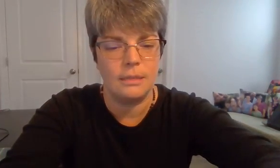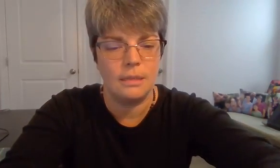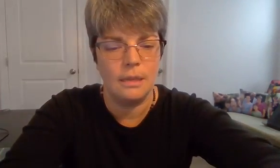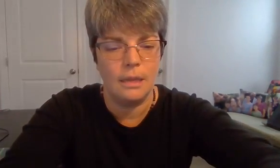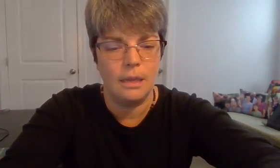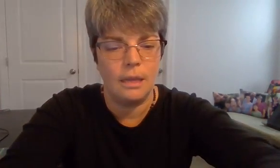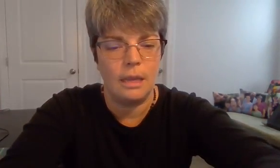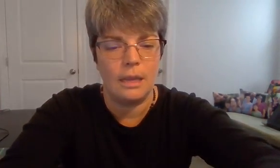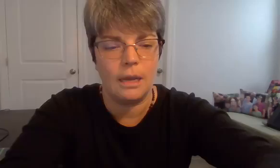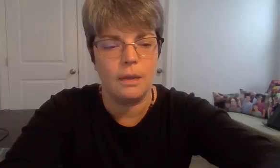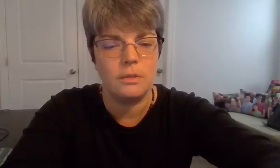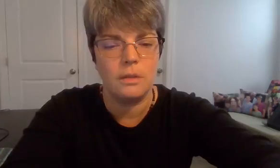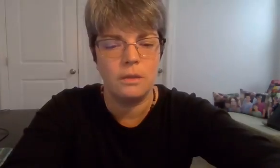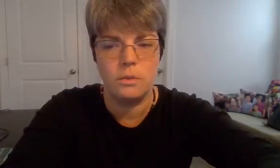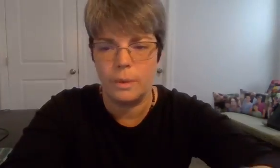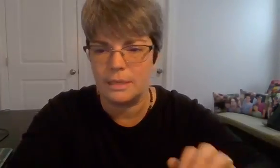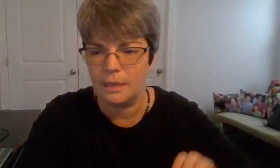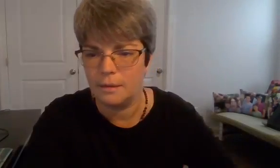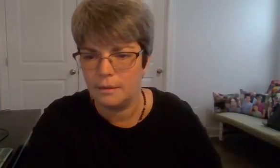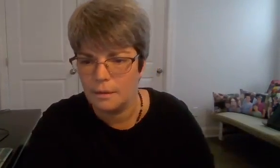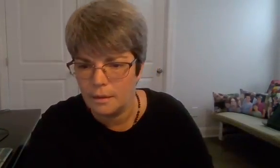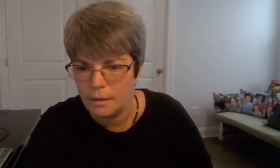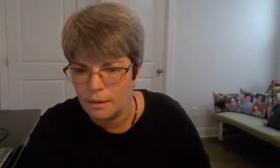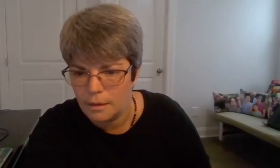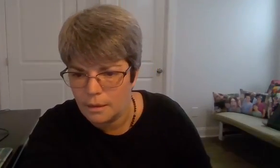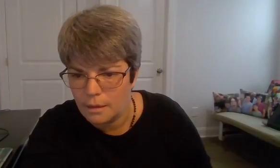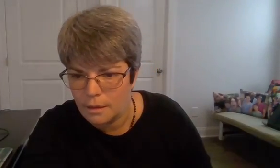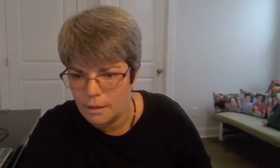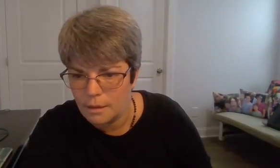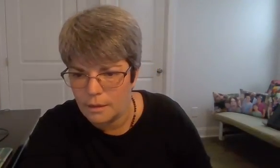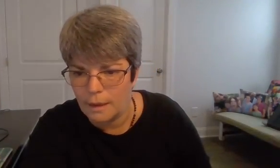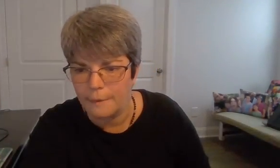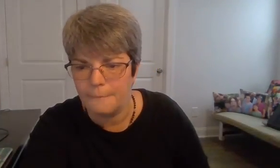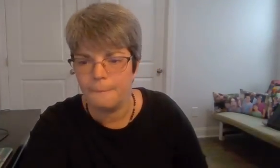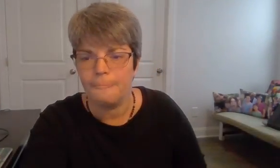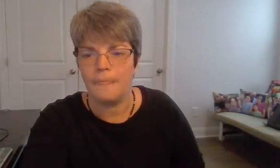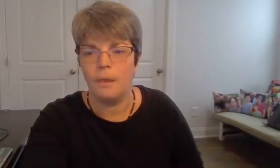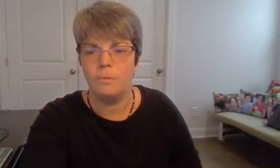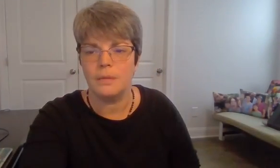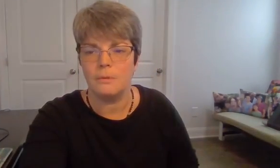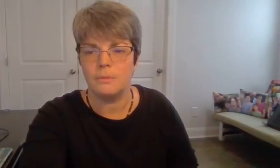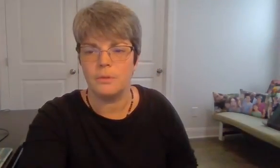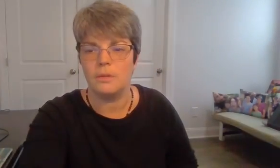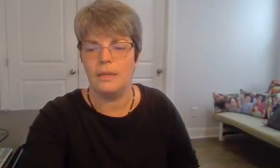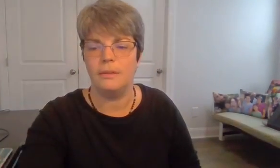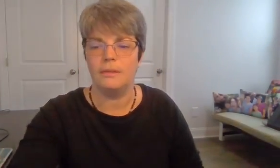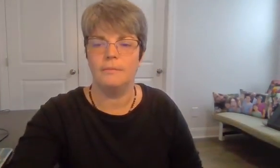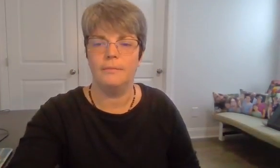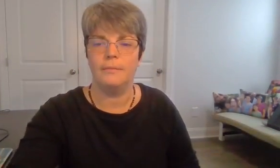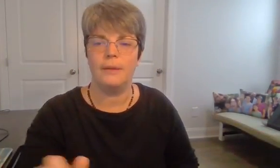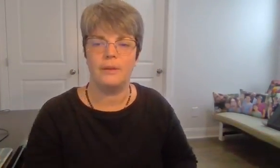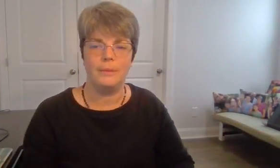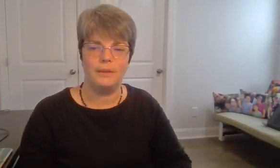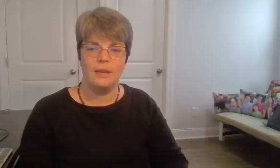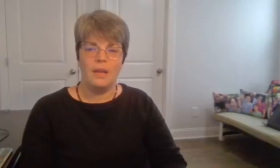class handouts 20. Yeah. Oops, I almost pushed end. That wouldn't be good. Okay,